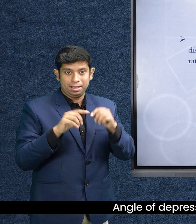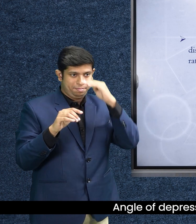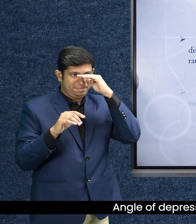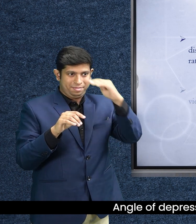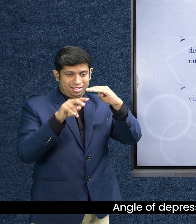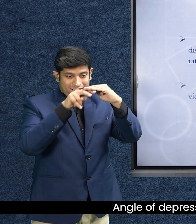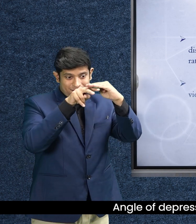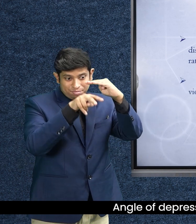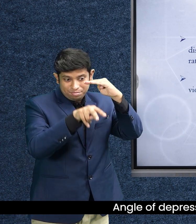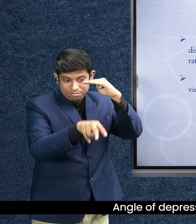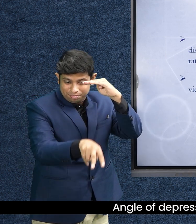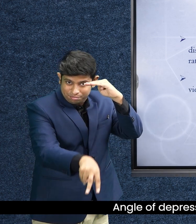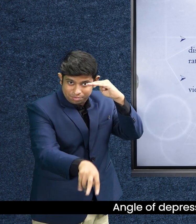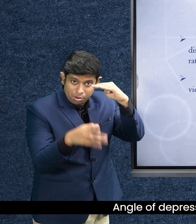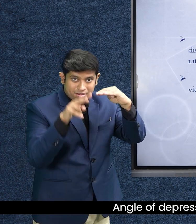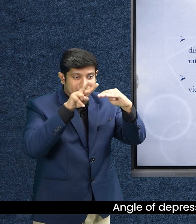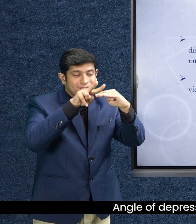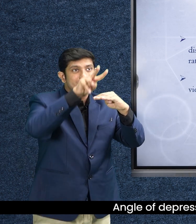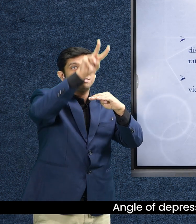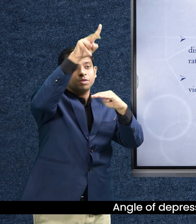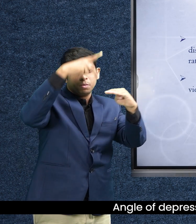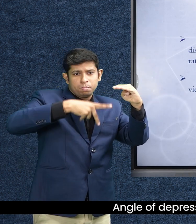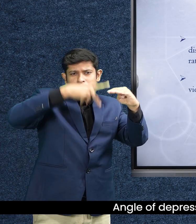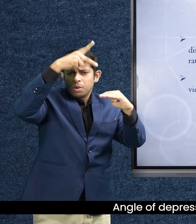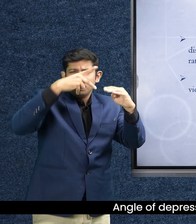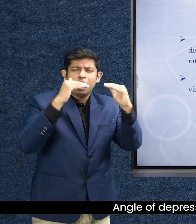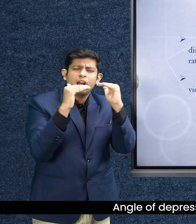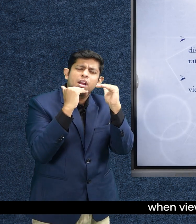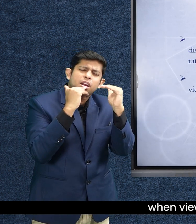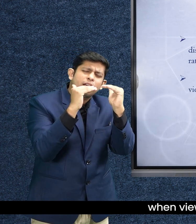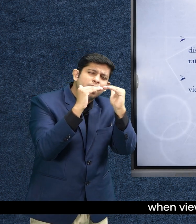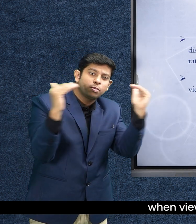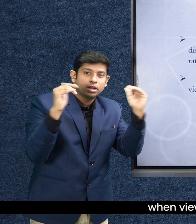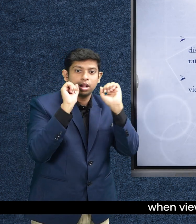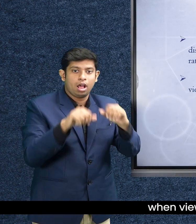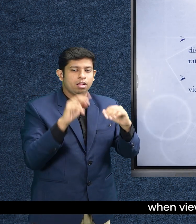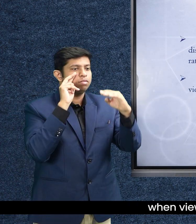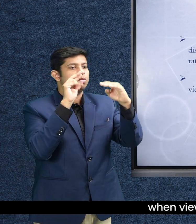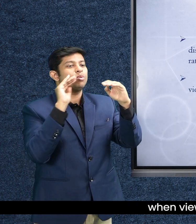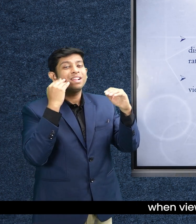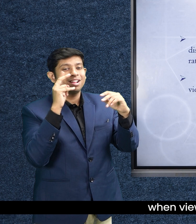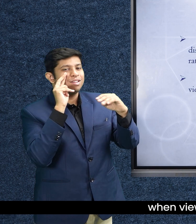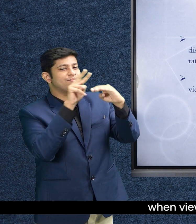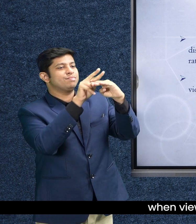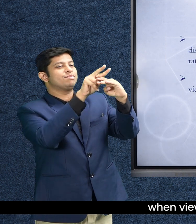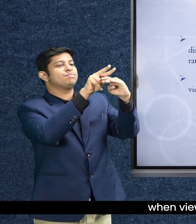The angle of depression and angle of elevation are equal when viewing an object across a valley.